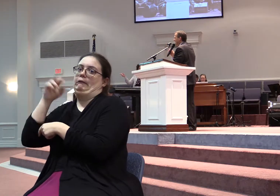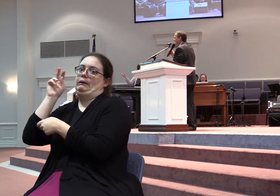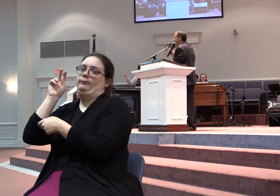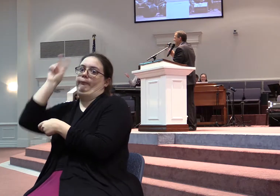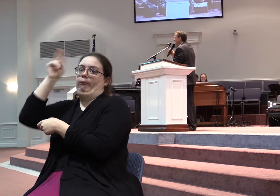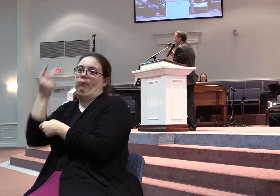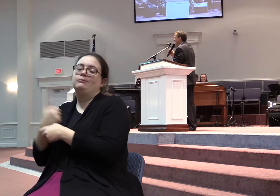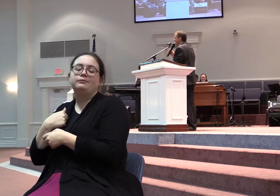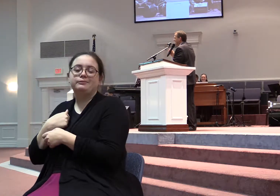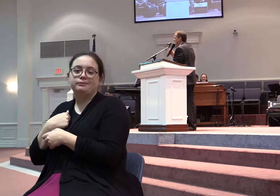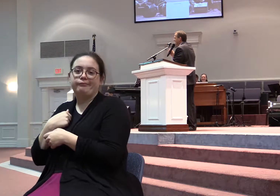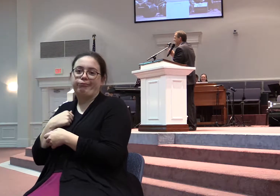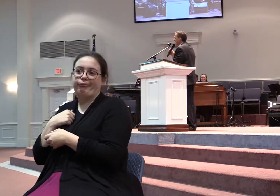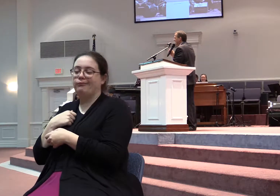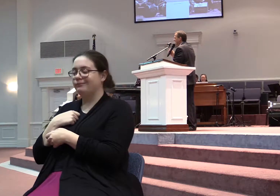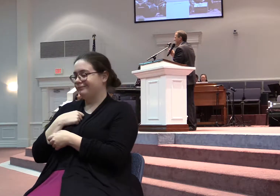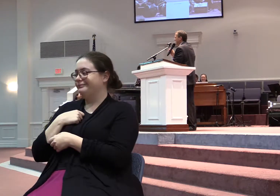Yeah.